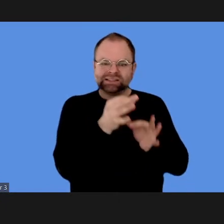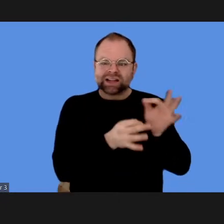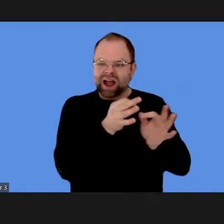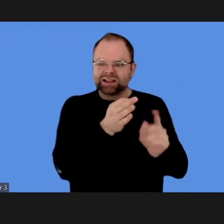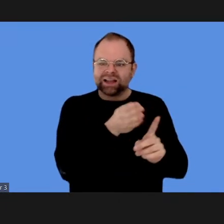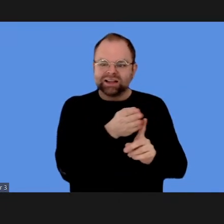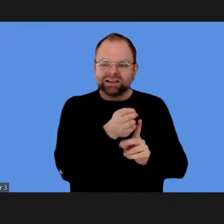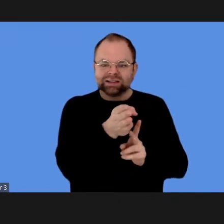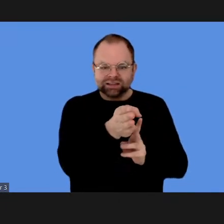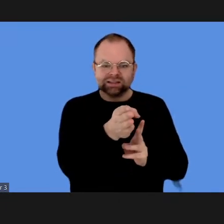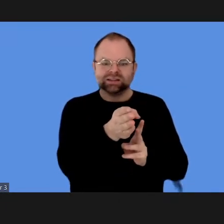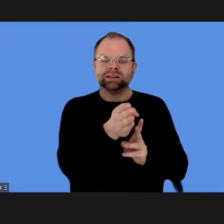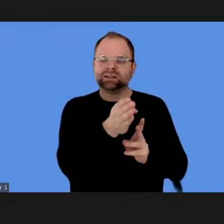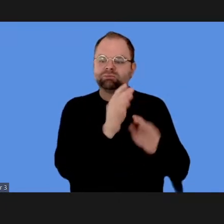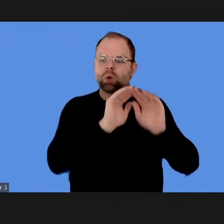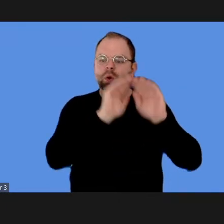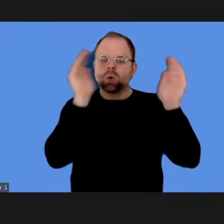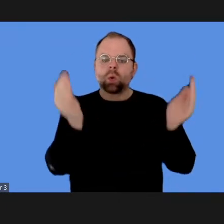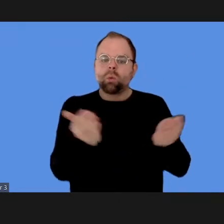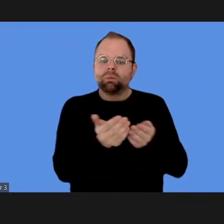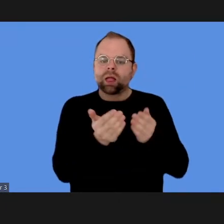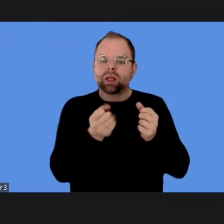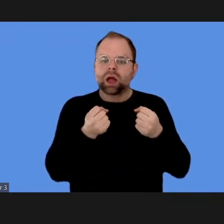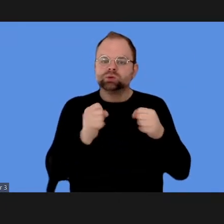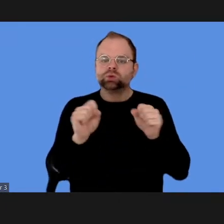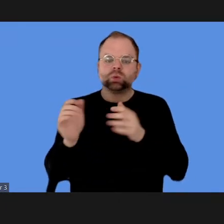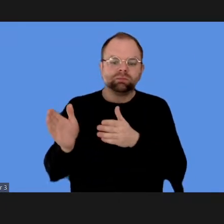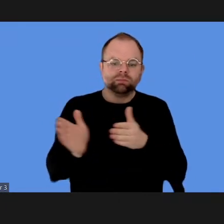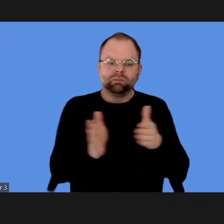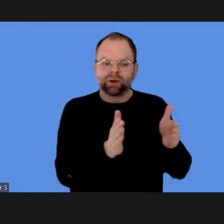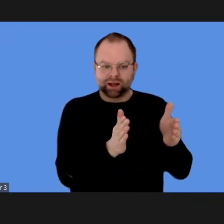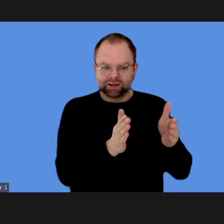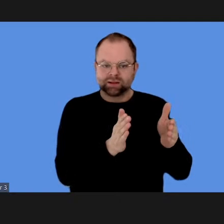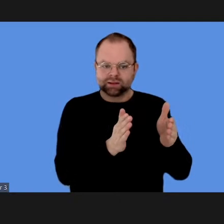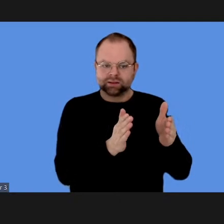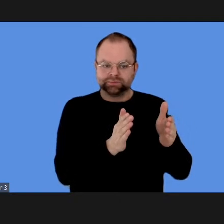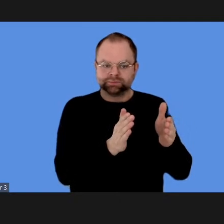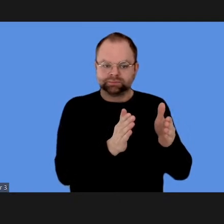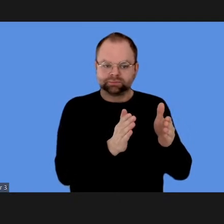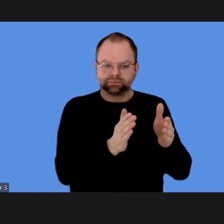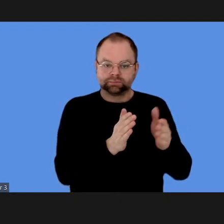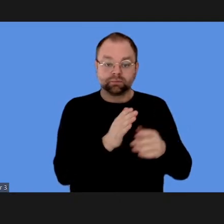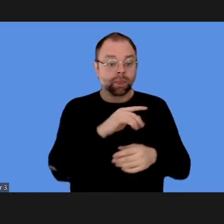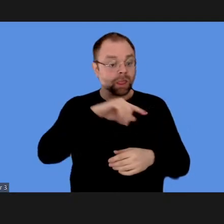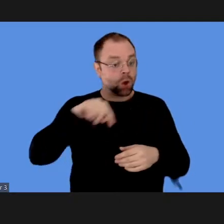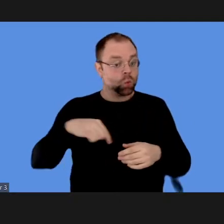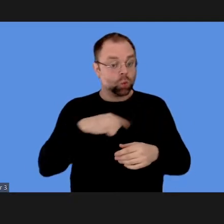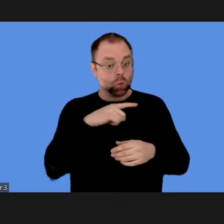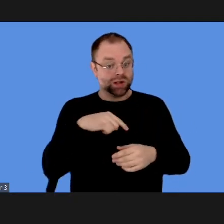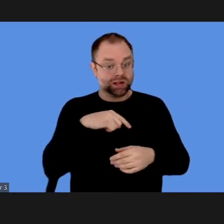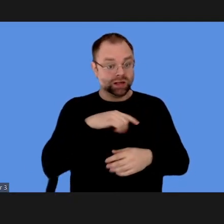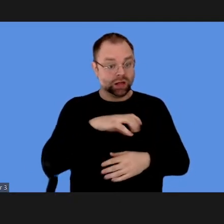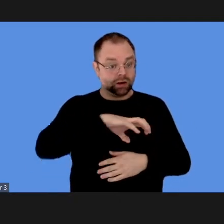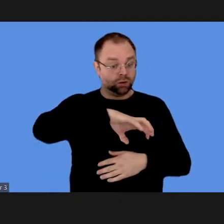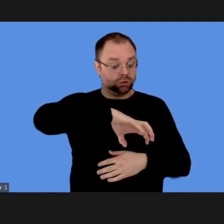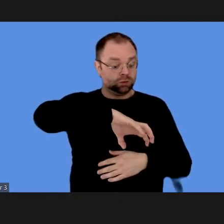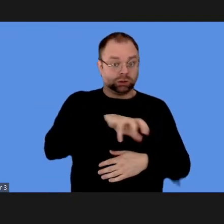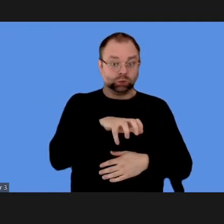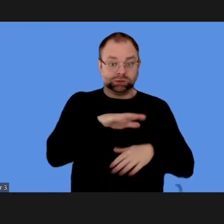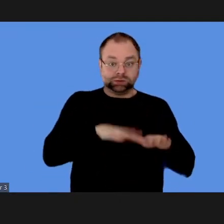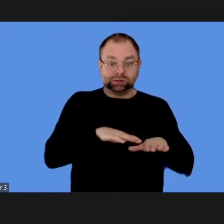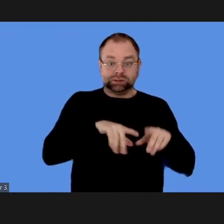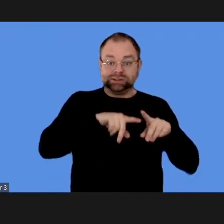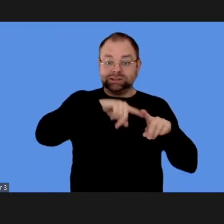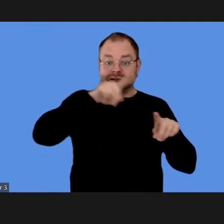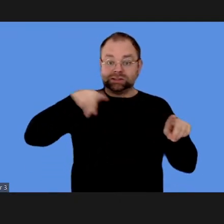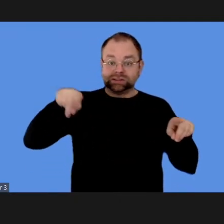our surveys in all dimensions, not only surveys, but also building the capacities of our administrative